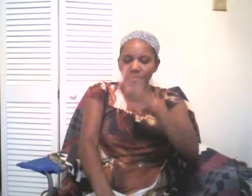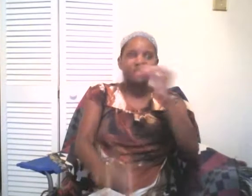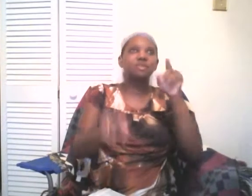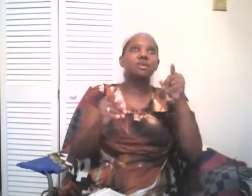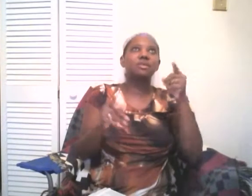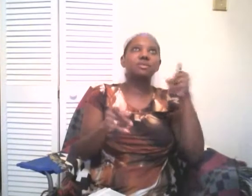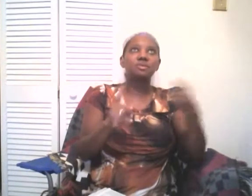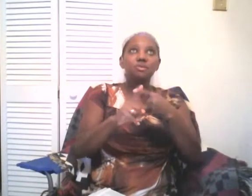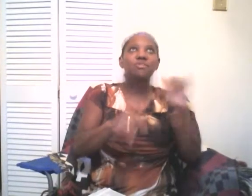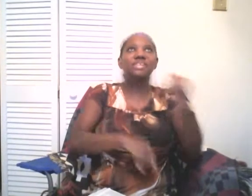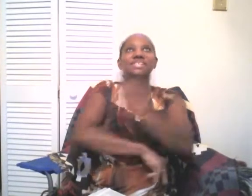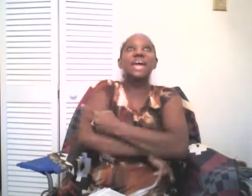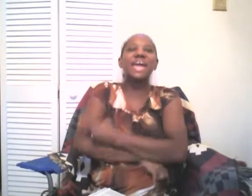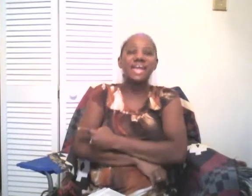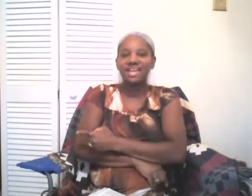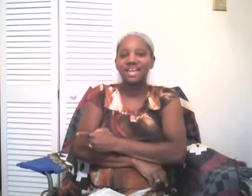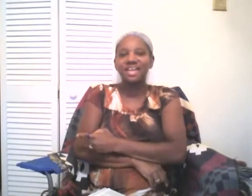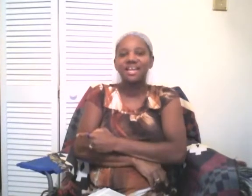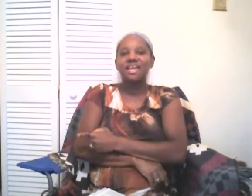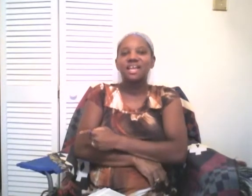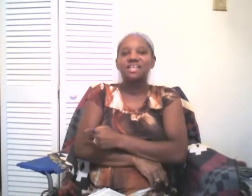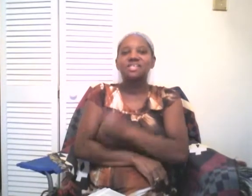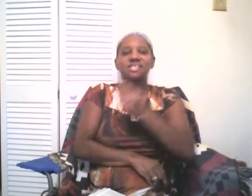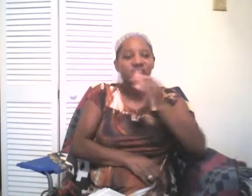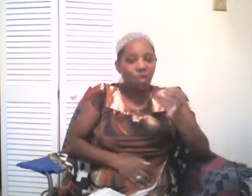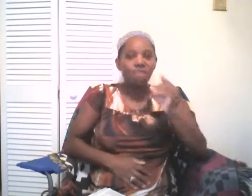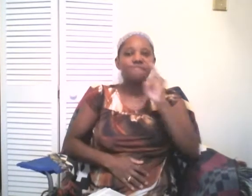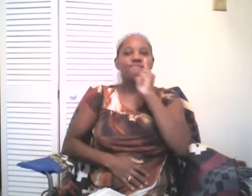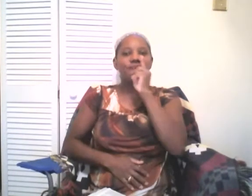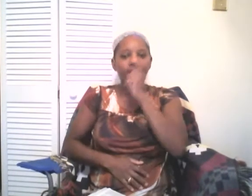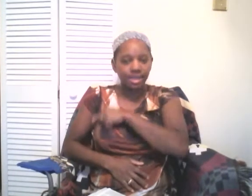But to this day, so fake.